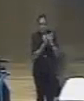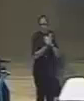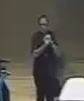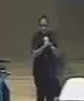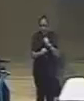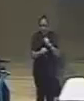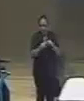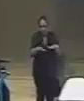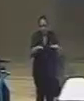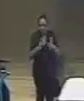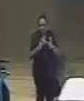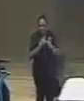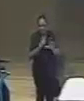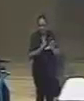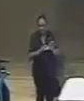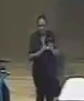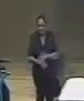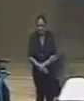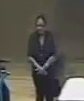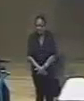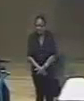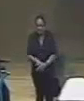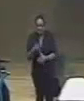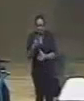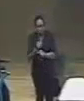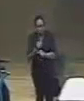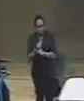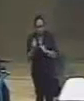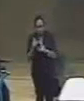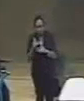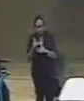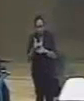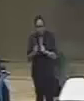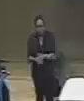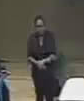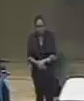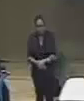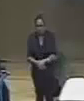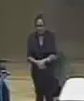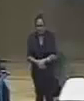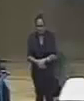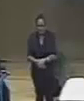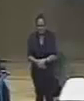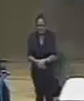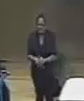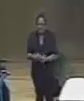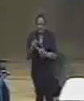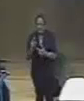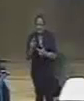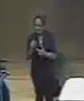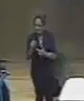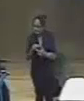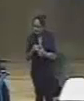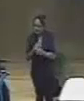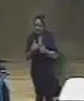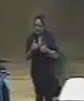might be. The 3G, that's the 3G network, isn't it? So we need to be working...